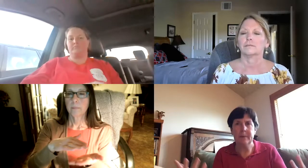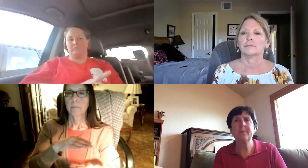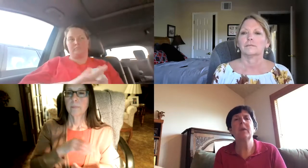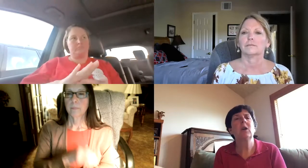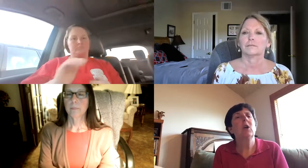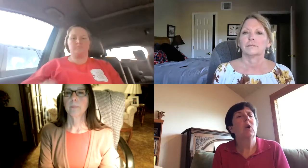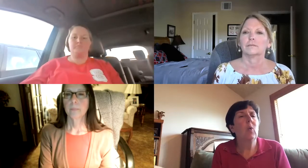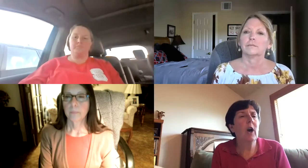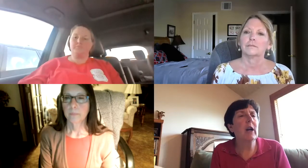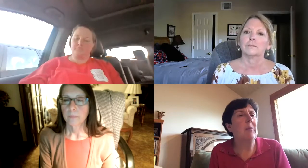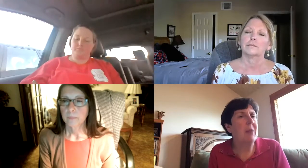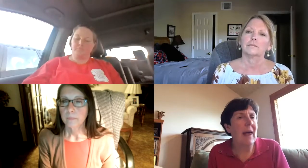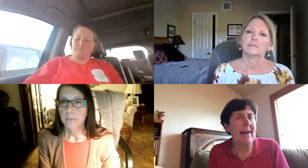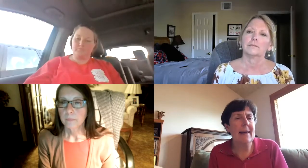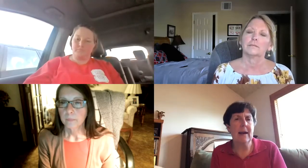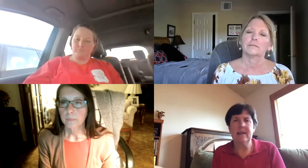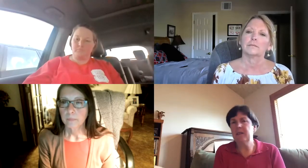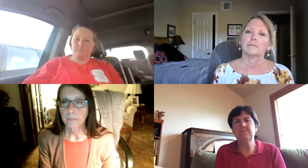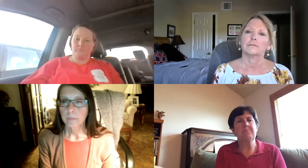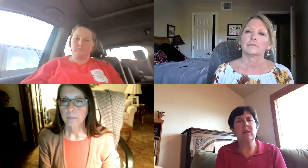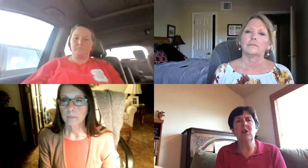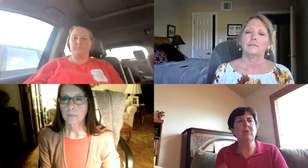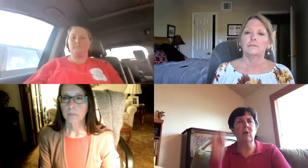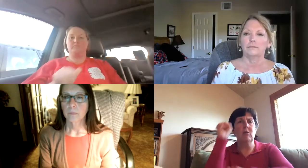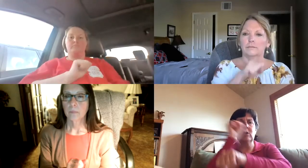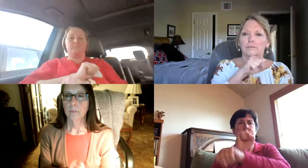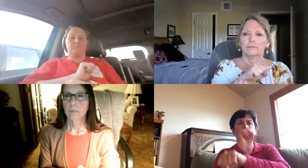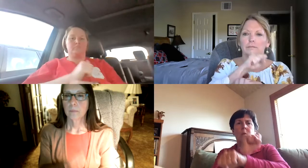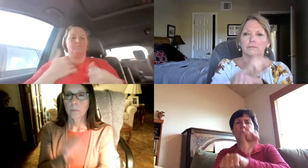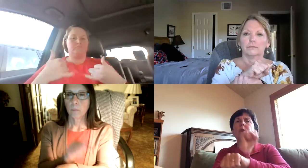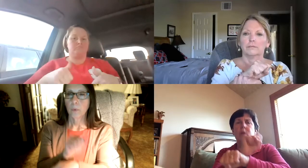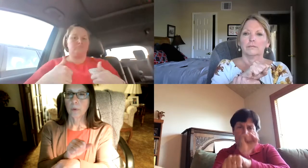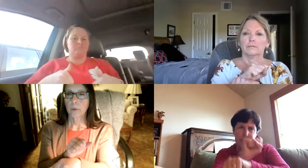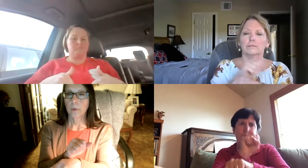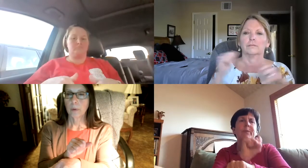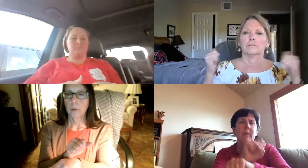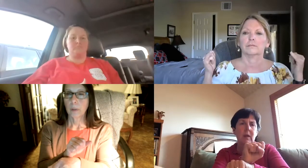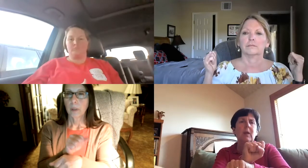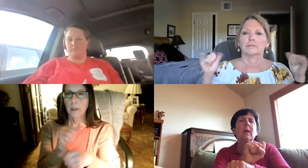absolutely. Work and play, I think we know those.